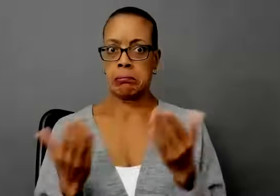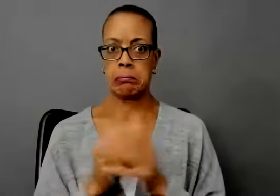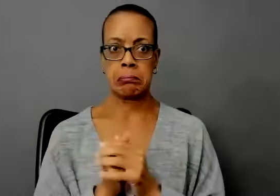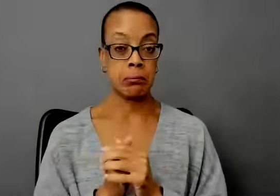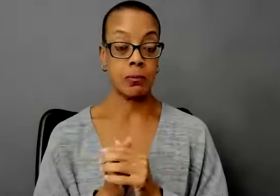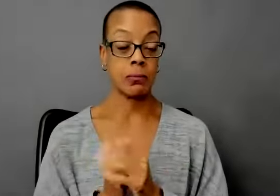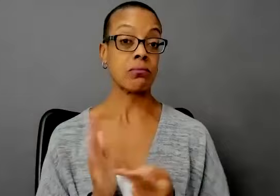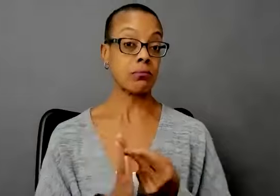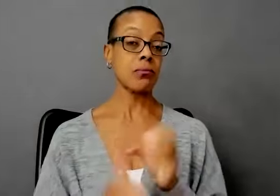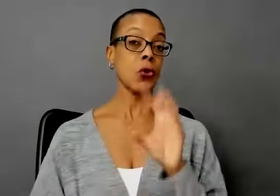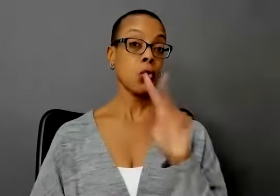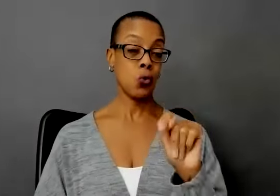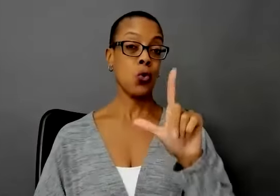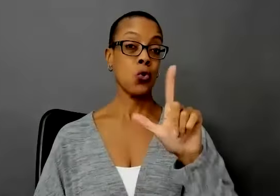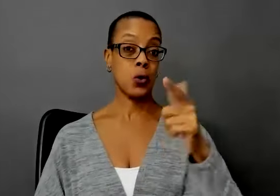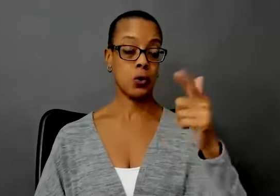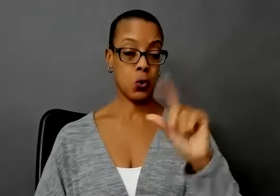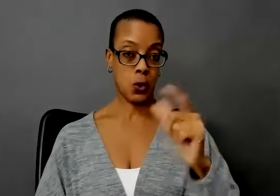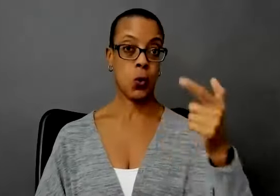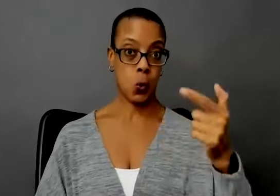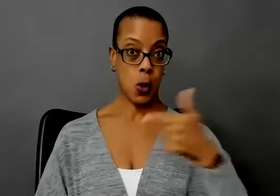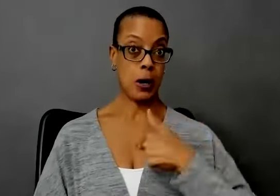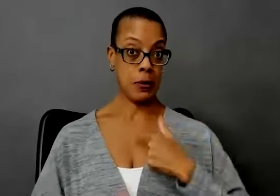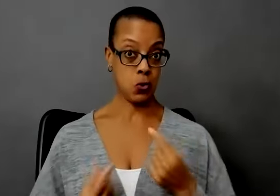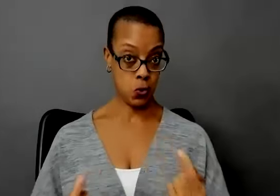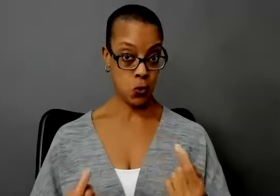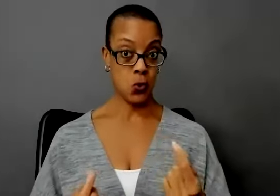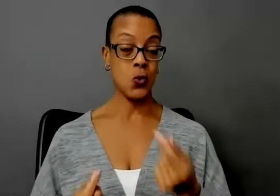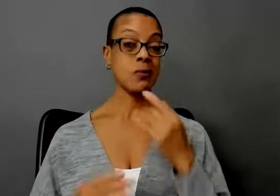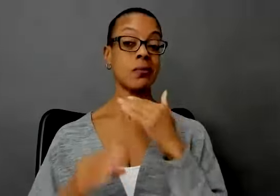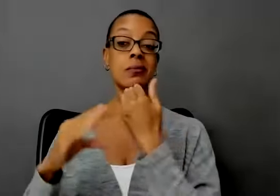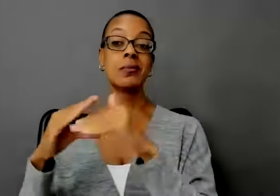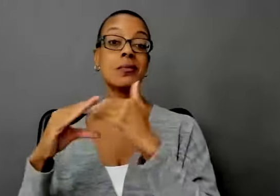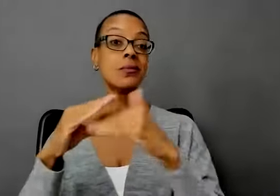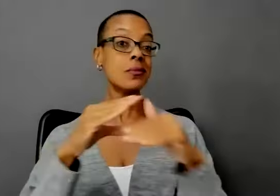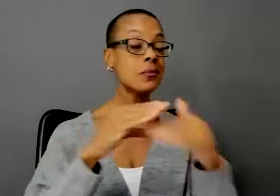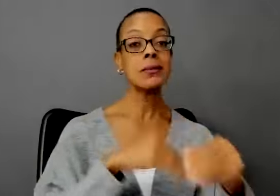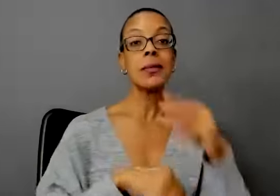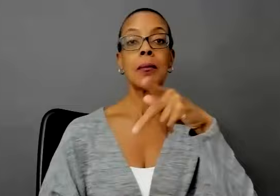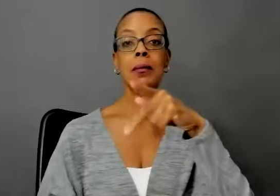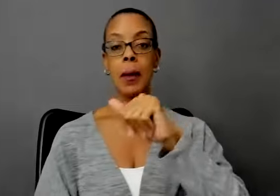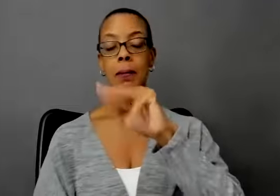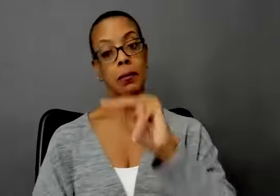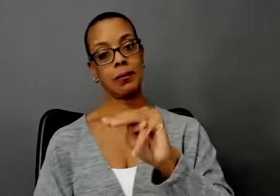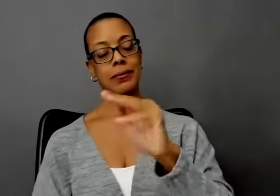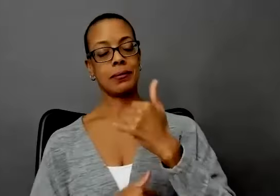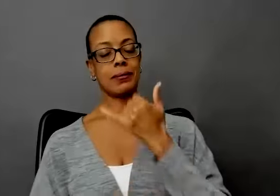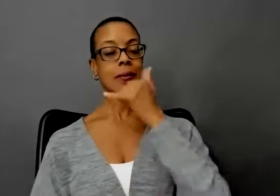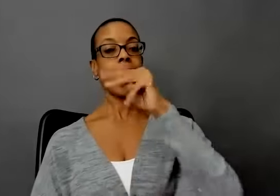October 2021, started to send some emails to parliamentarians, and I had actually found out